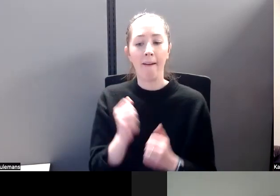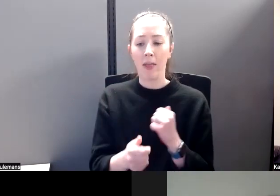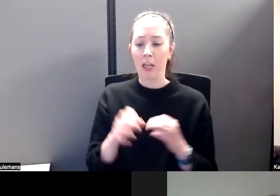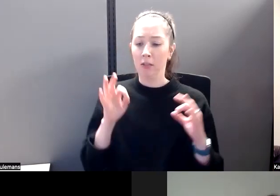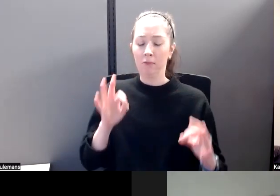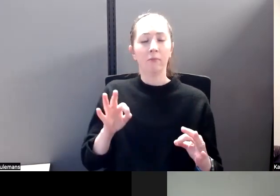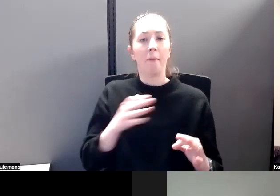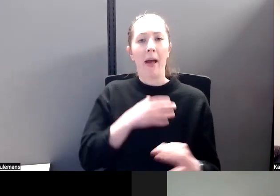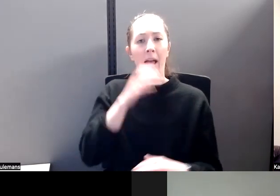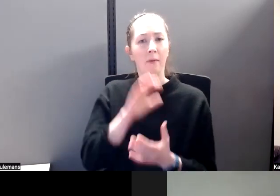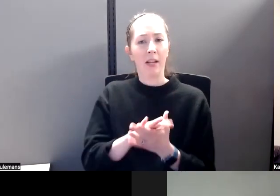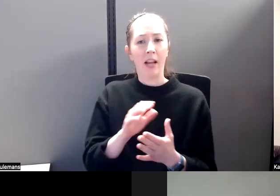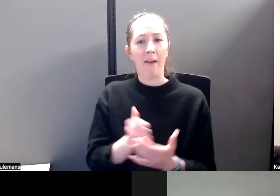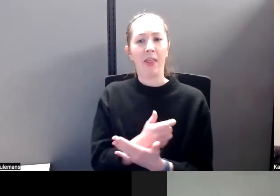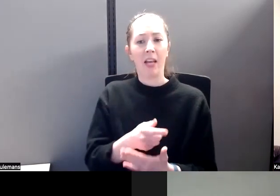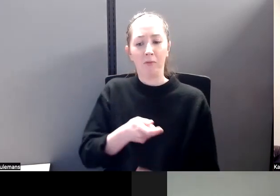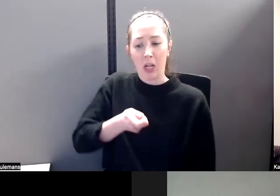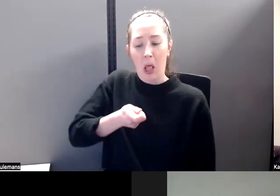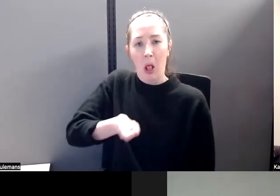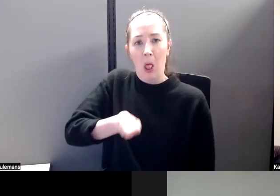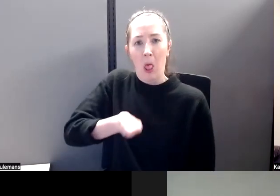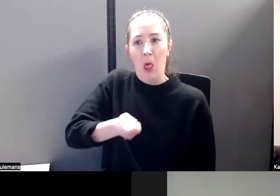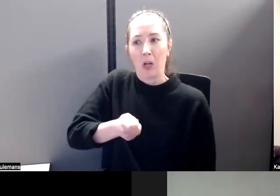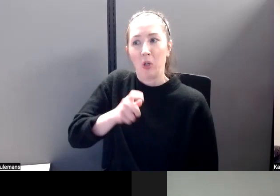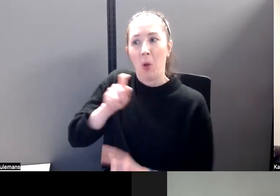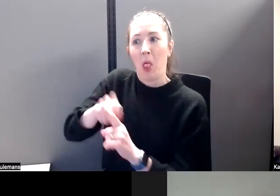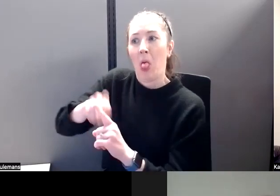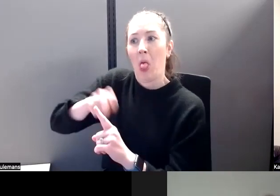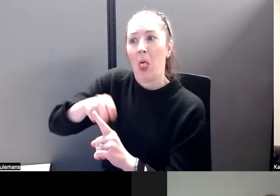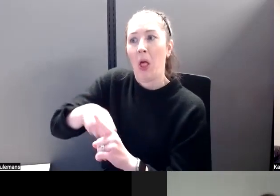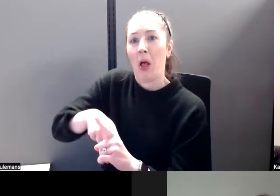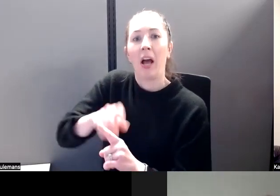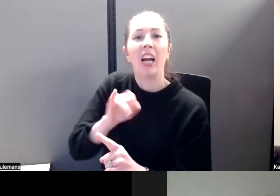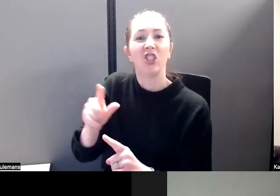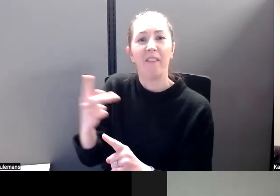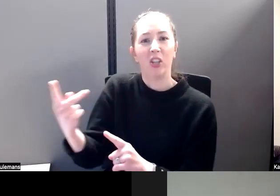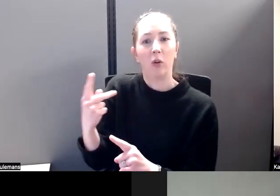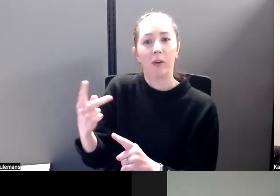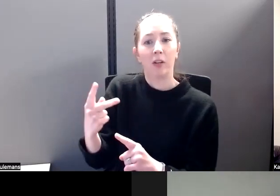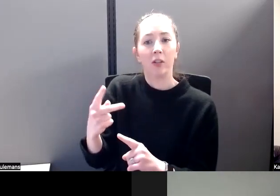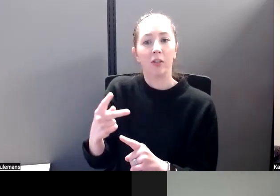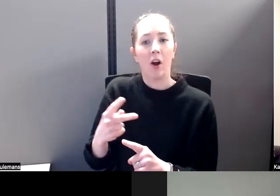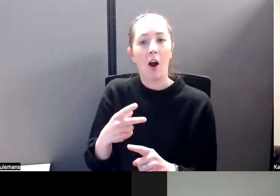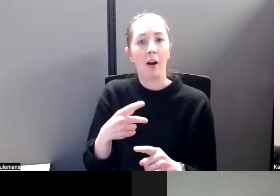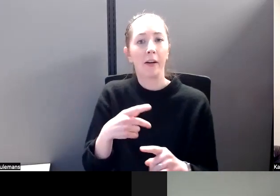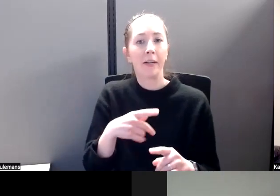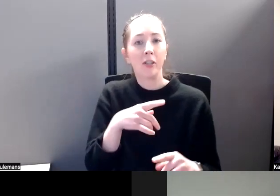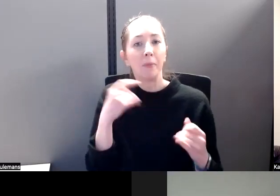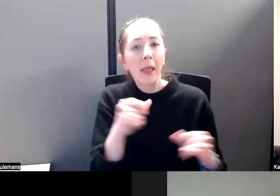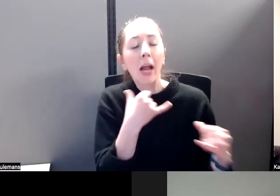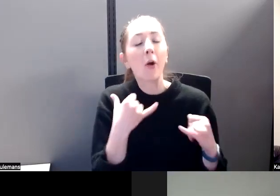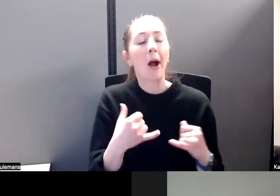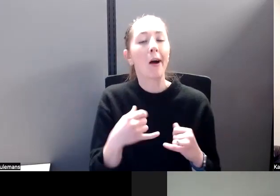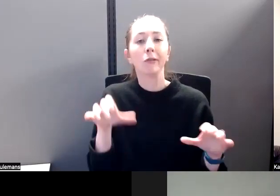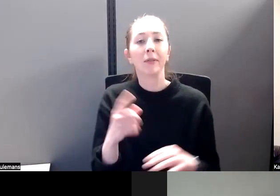and he's really, and Boothie's like, I'm going to poke the bear. And me and Jeff are off like messing around, sputzing around, doing something. We